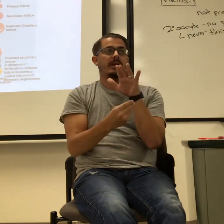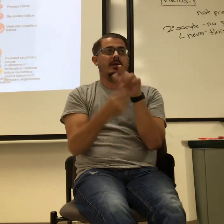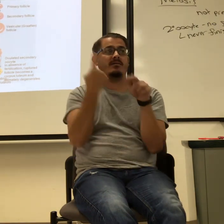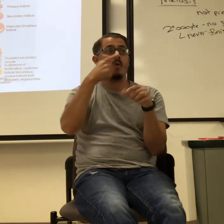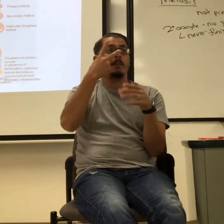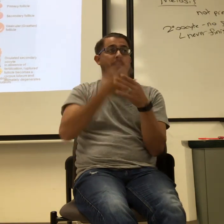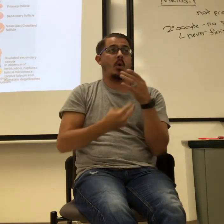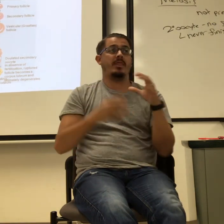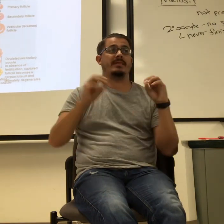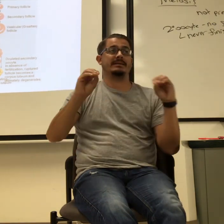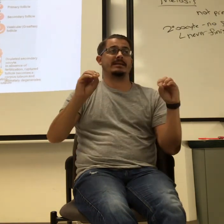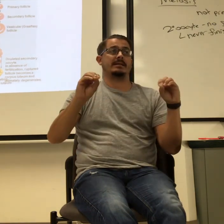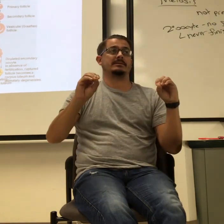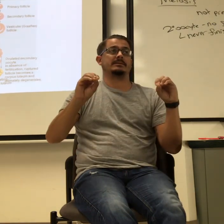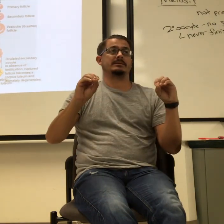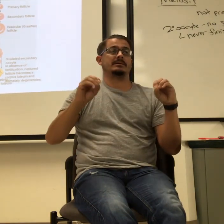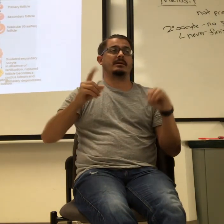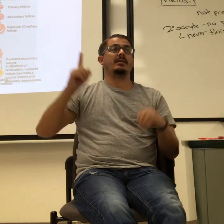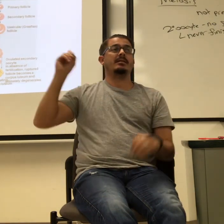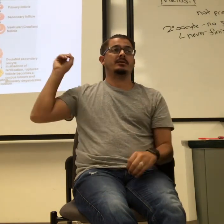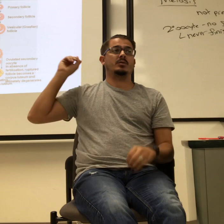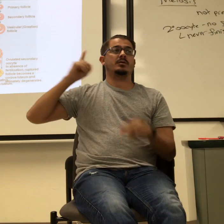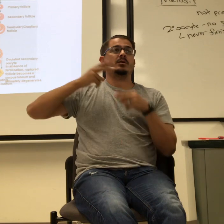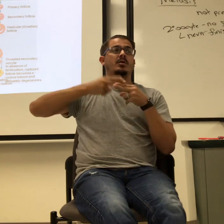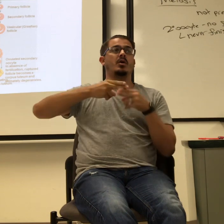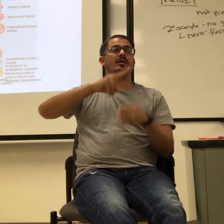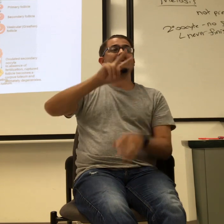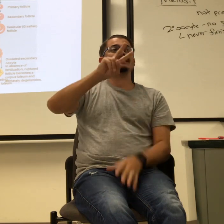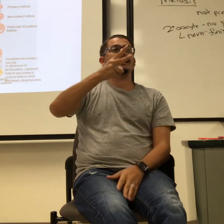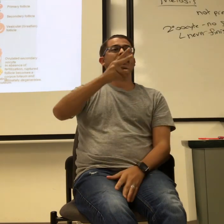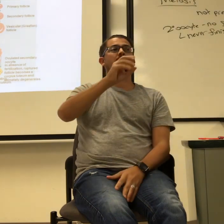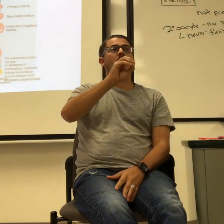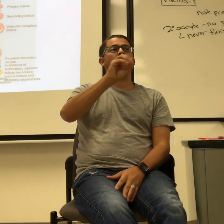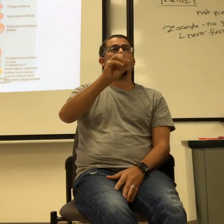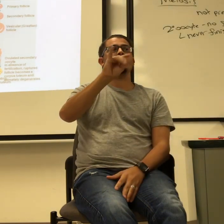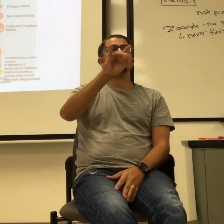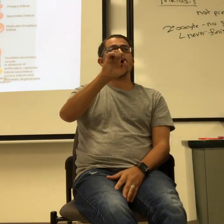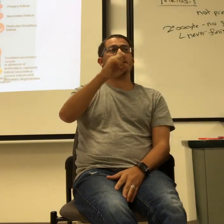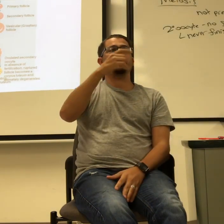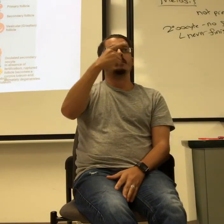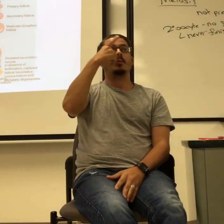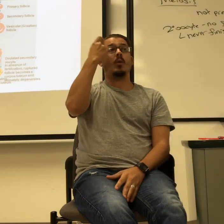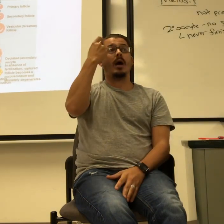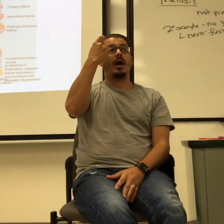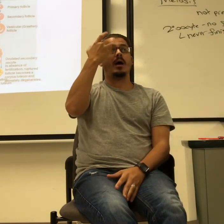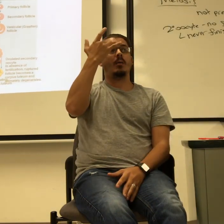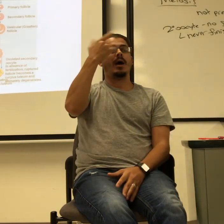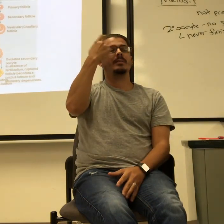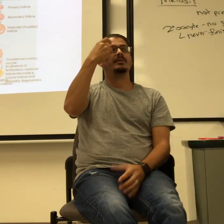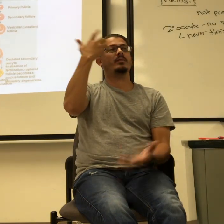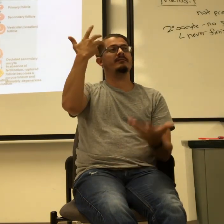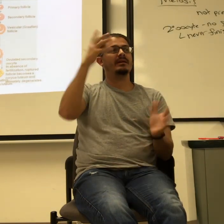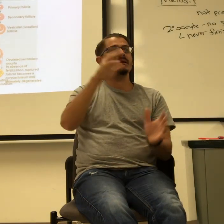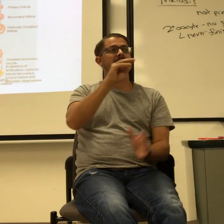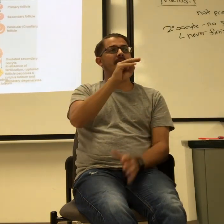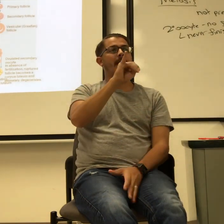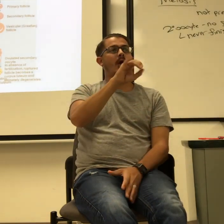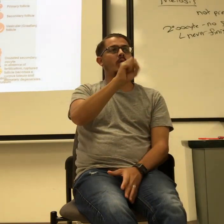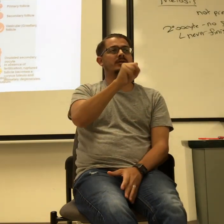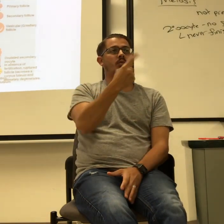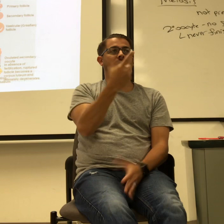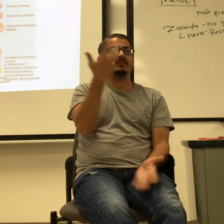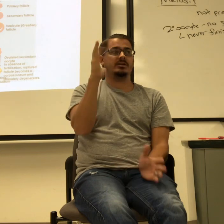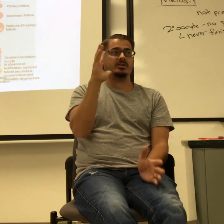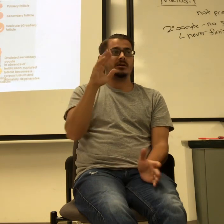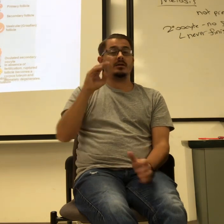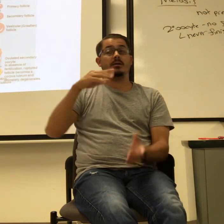these cells. This cell is now called secondary oocyte because we're done with meiosis 1. Okay.